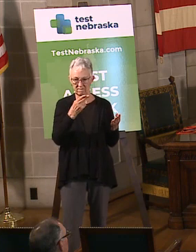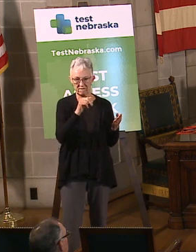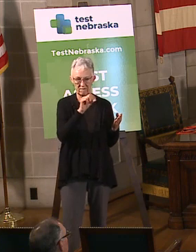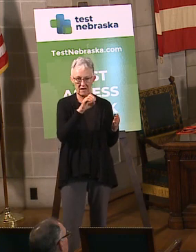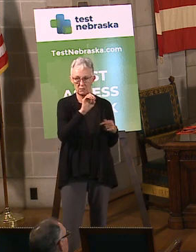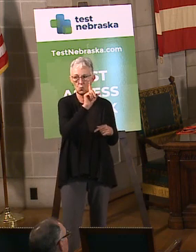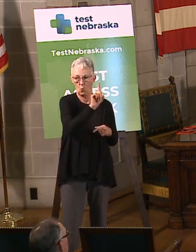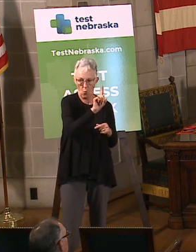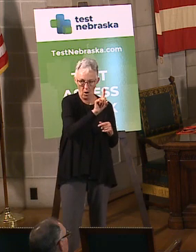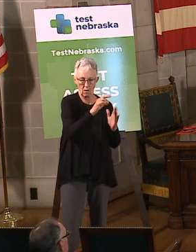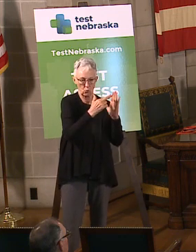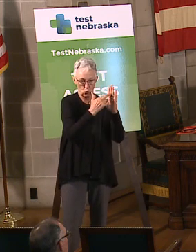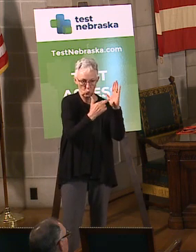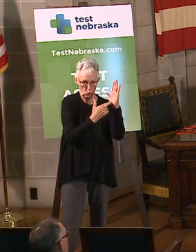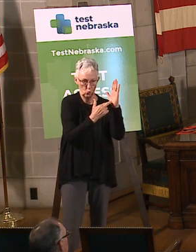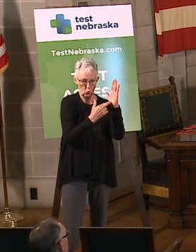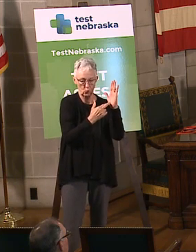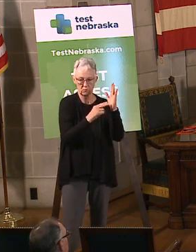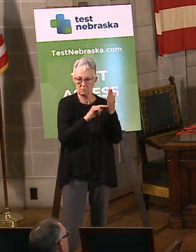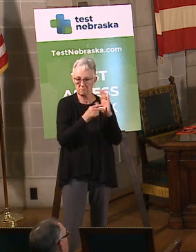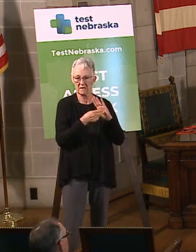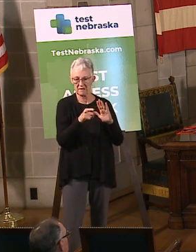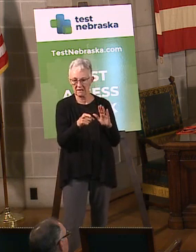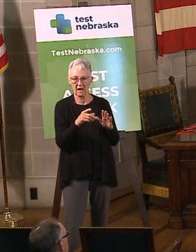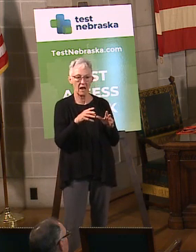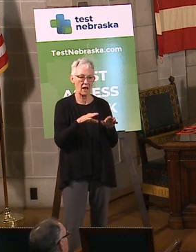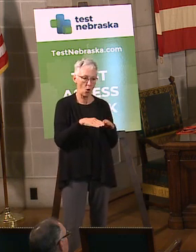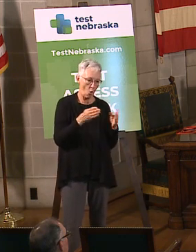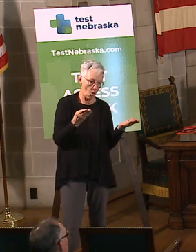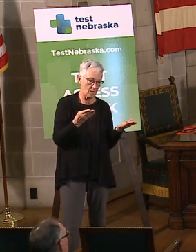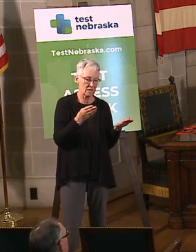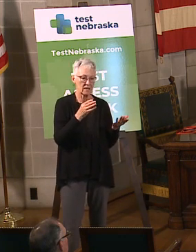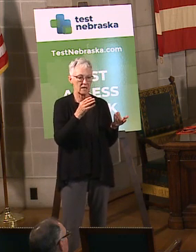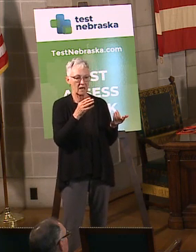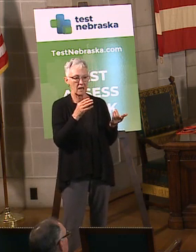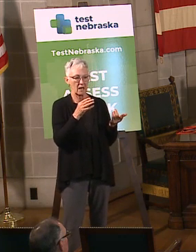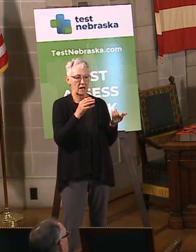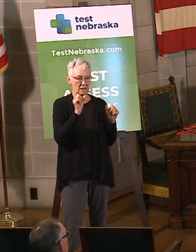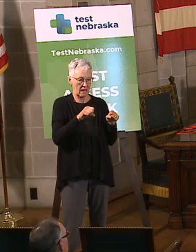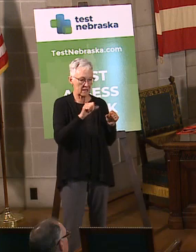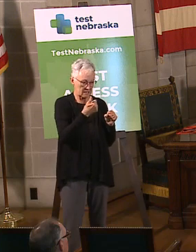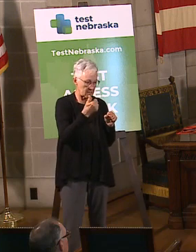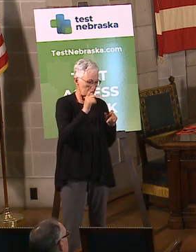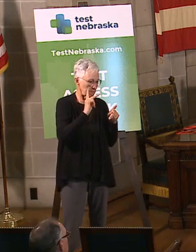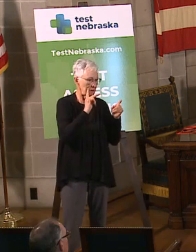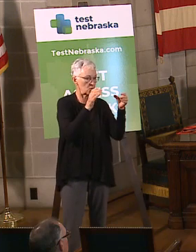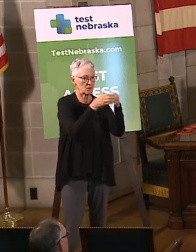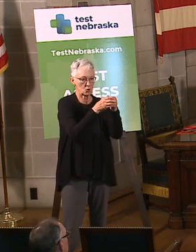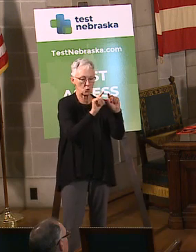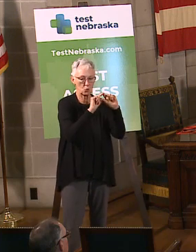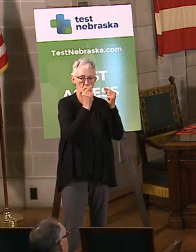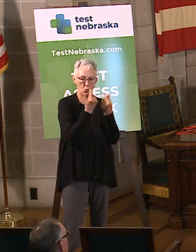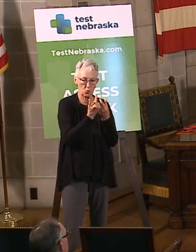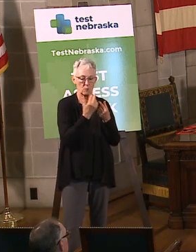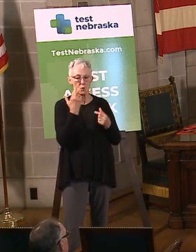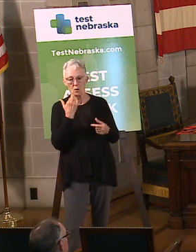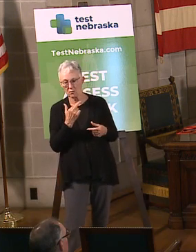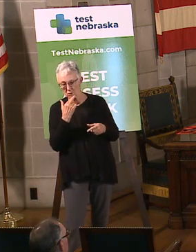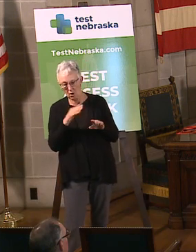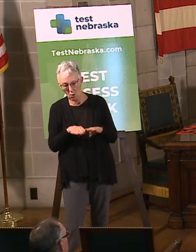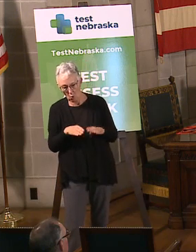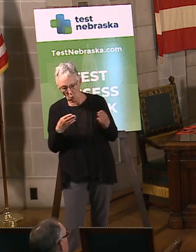now. That will be, again, 10-person rule with regard to gatherings, restaurants open at 50% capacity, but not